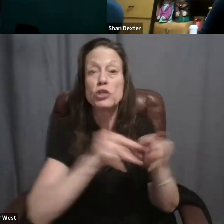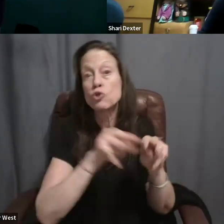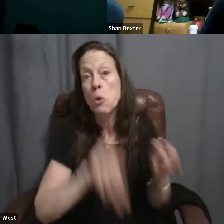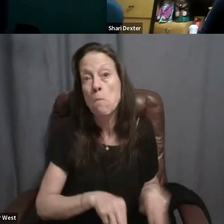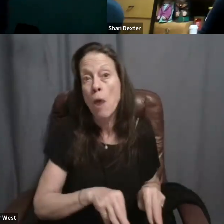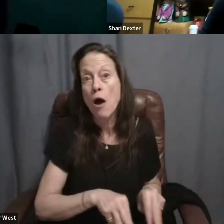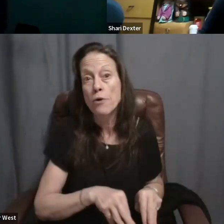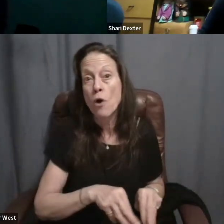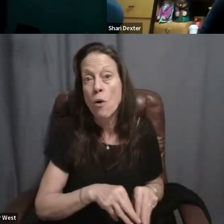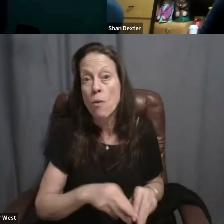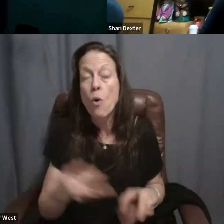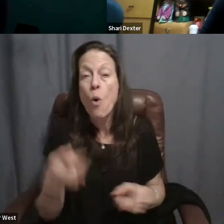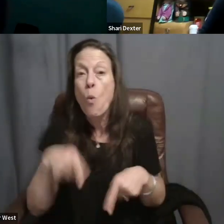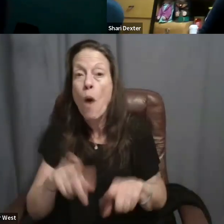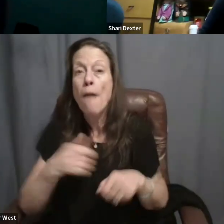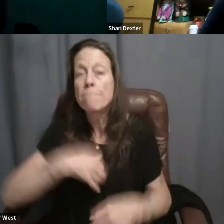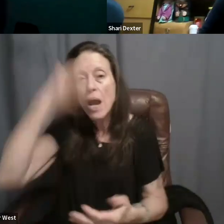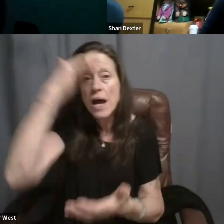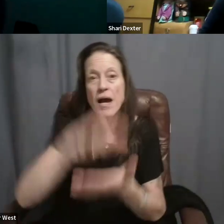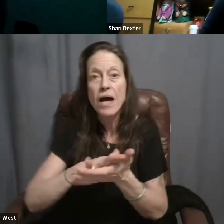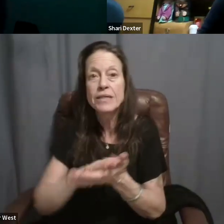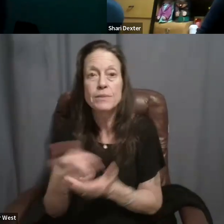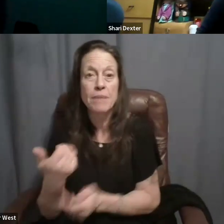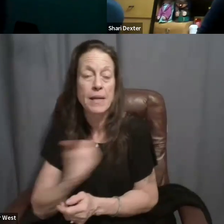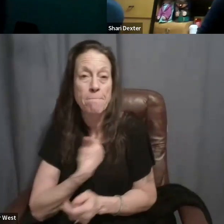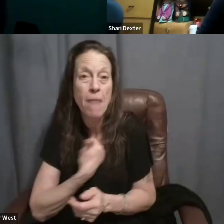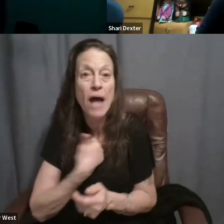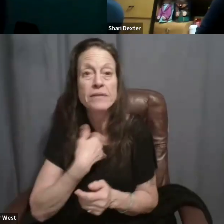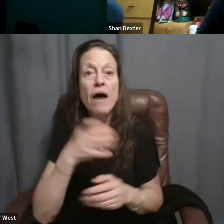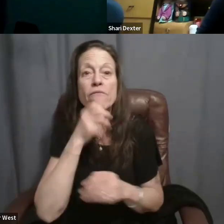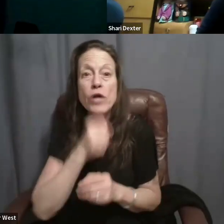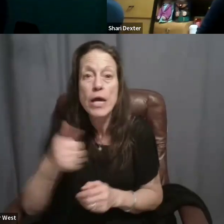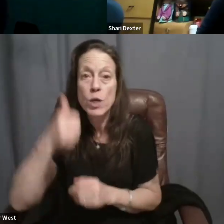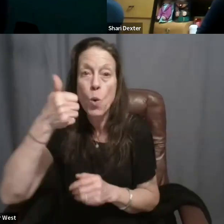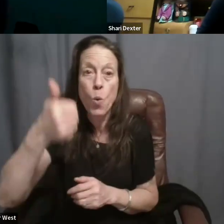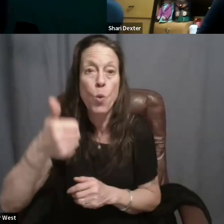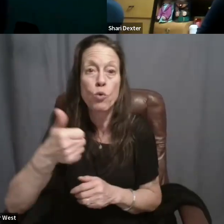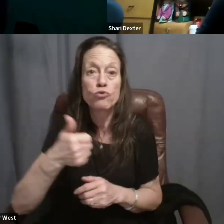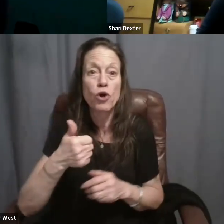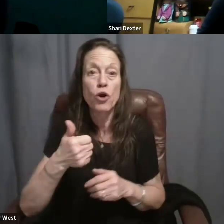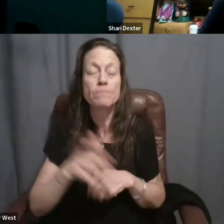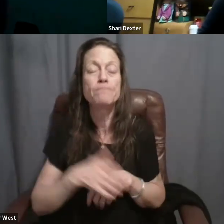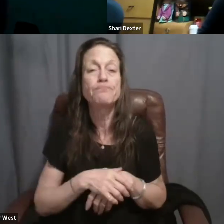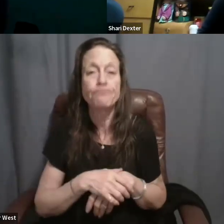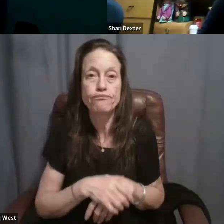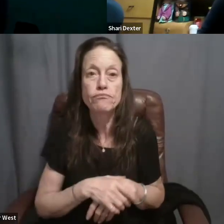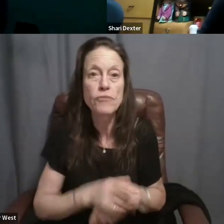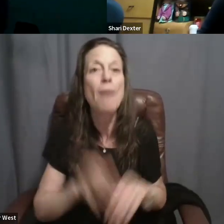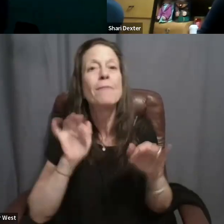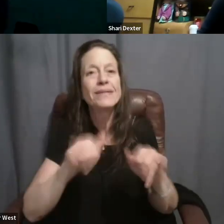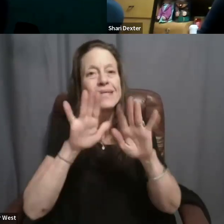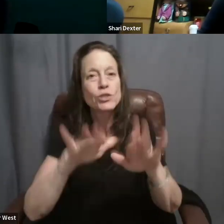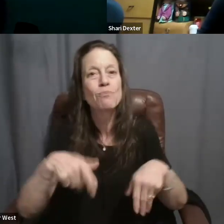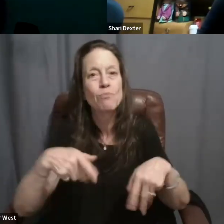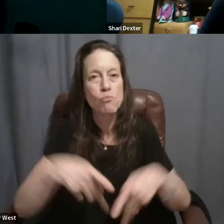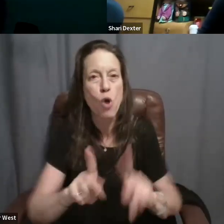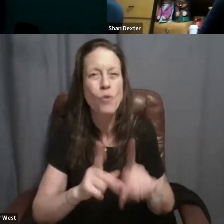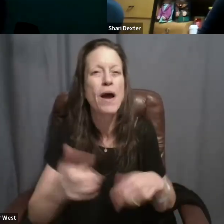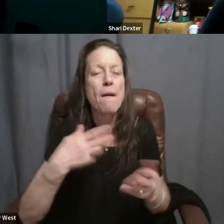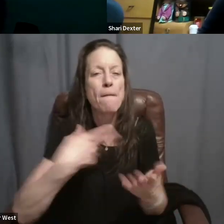my husband and I age, but at this point in time, this program just is a really fabulous opportunity,